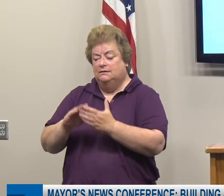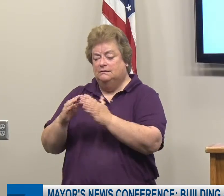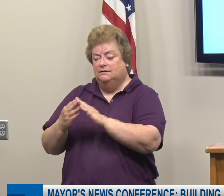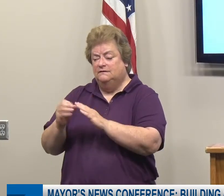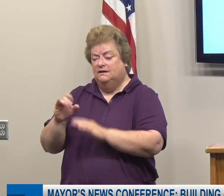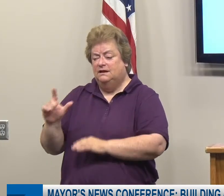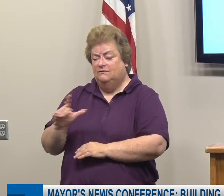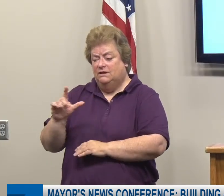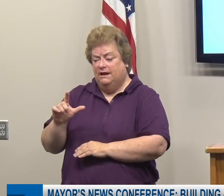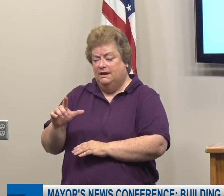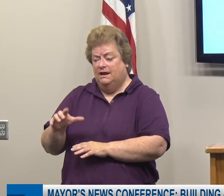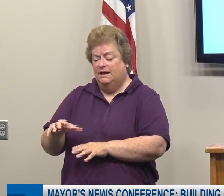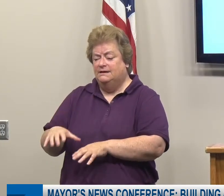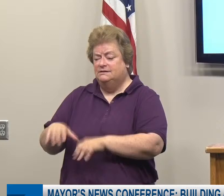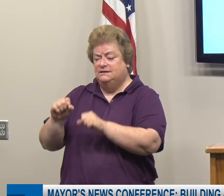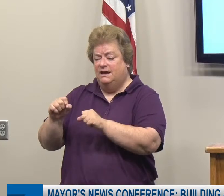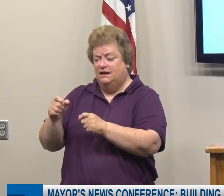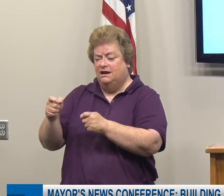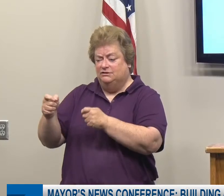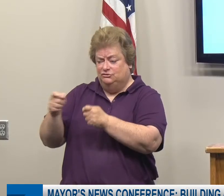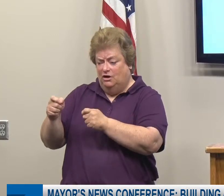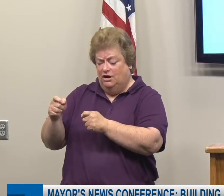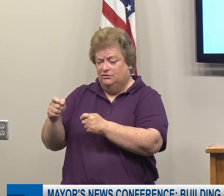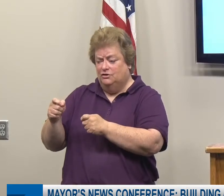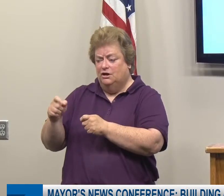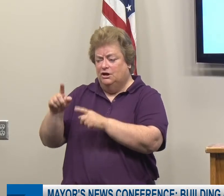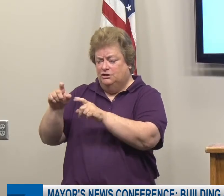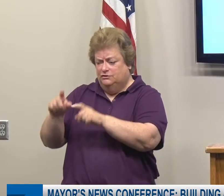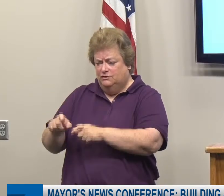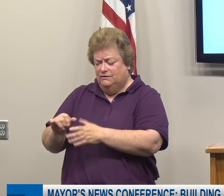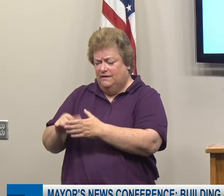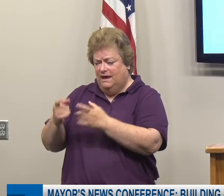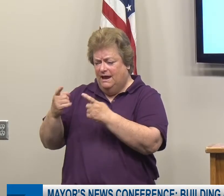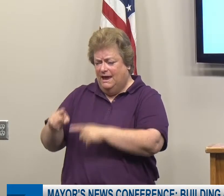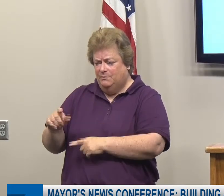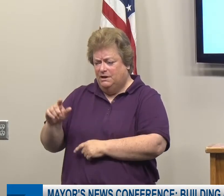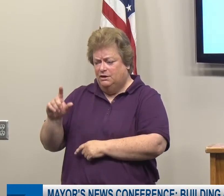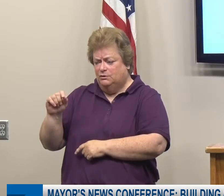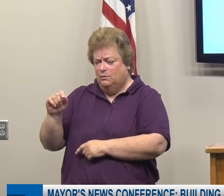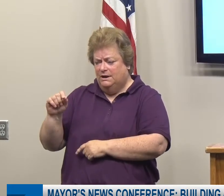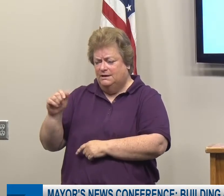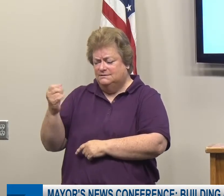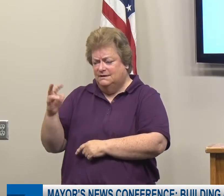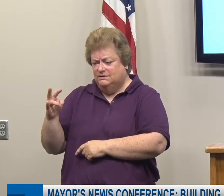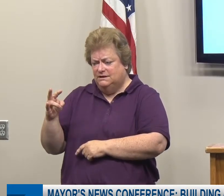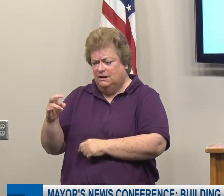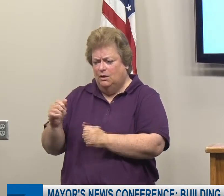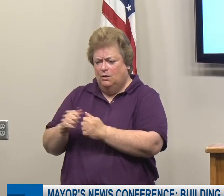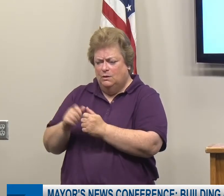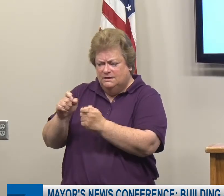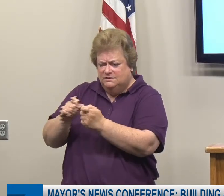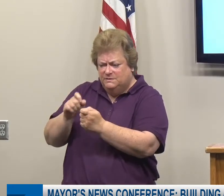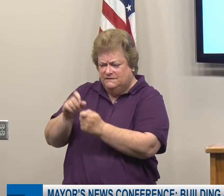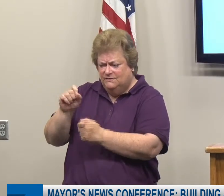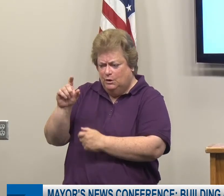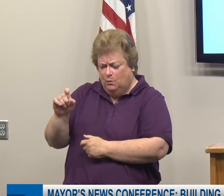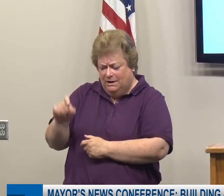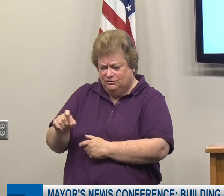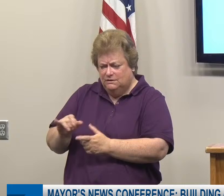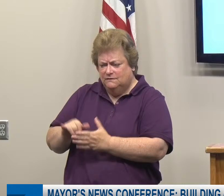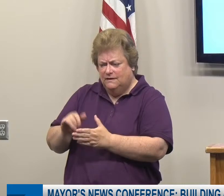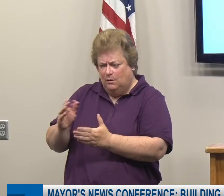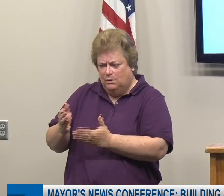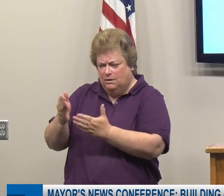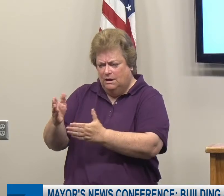Lincoln Taking Charge survey that was conducted last in 2017, where specific questions were posed by members of